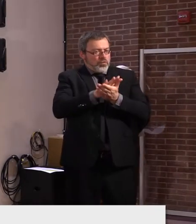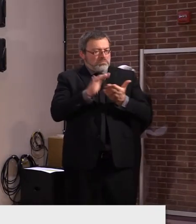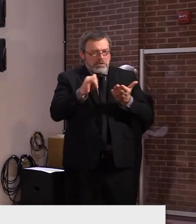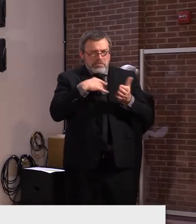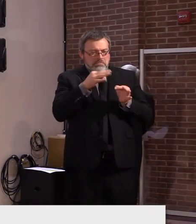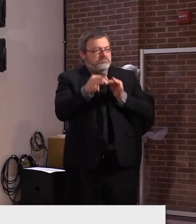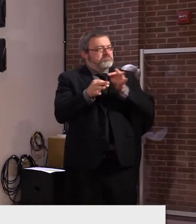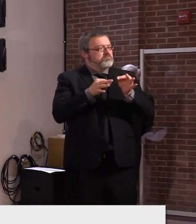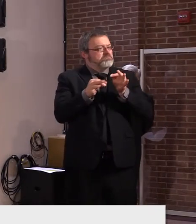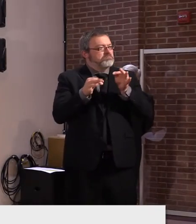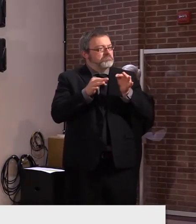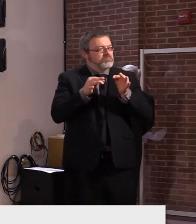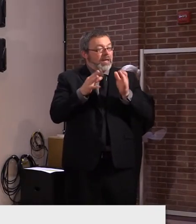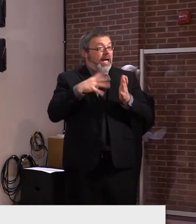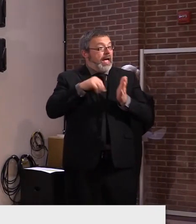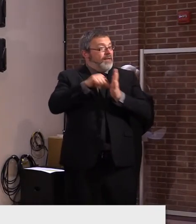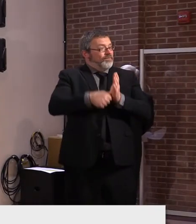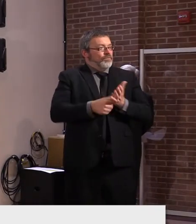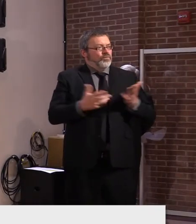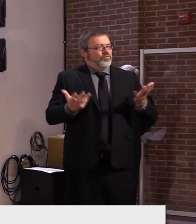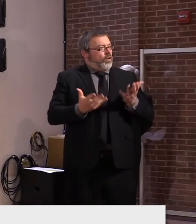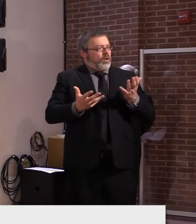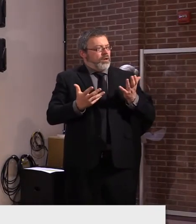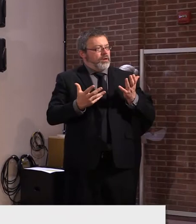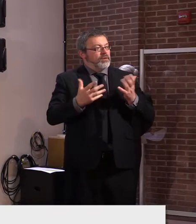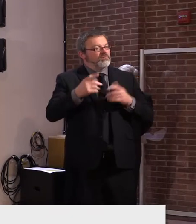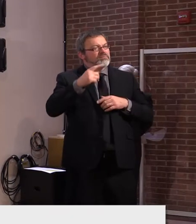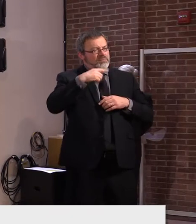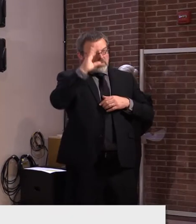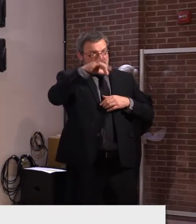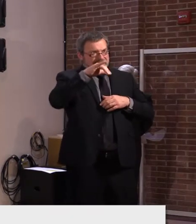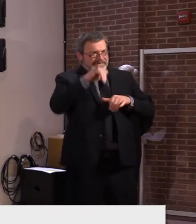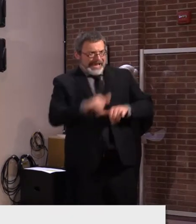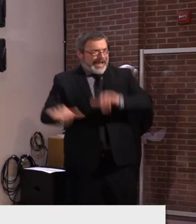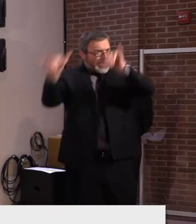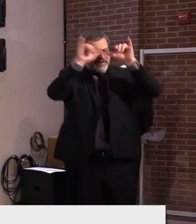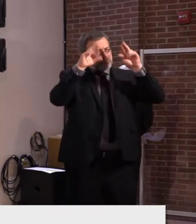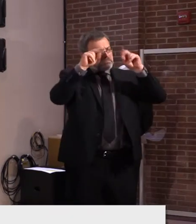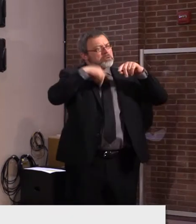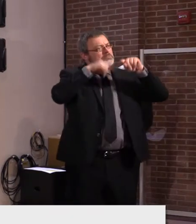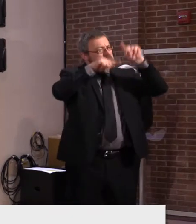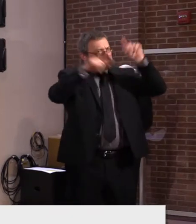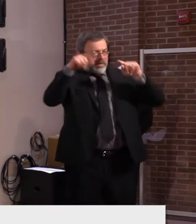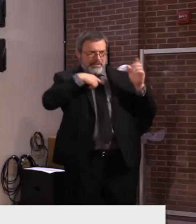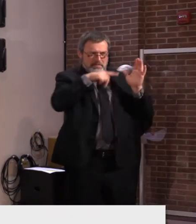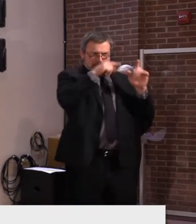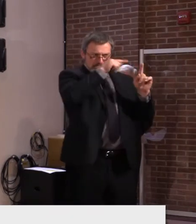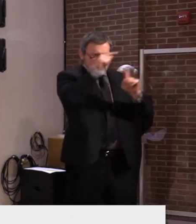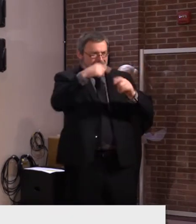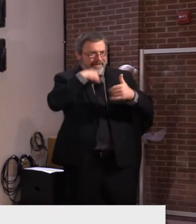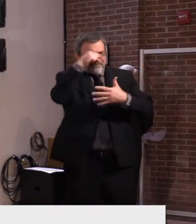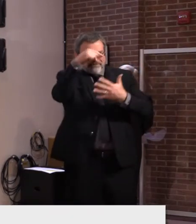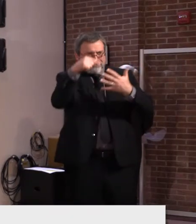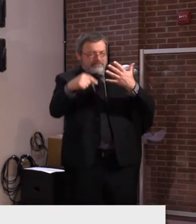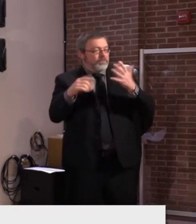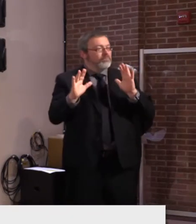to the heart of this variability issue. I'm going to share some data that are current as of October